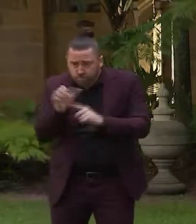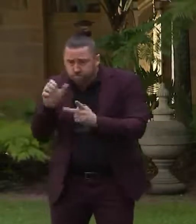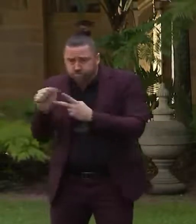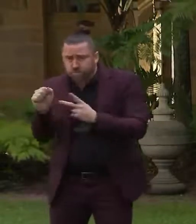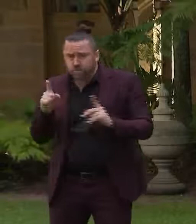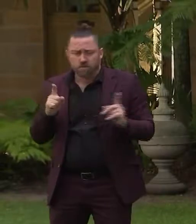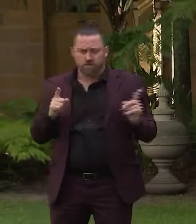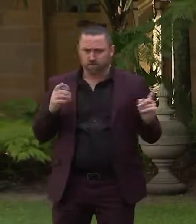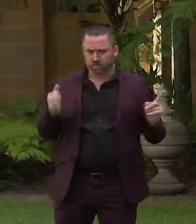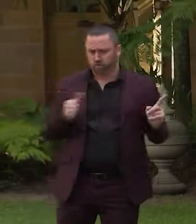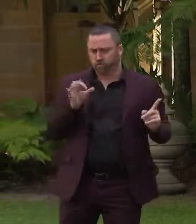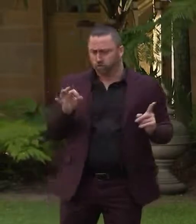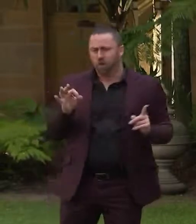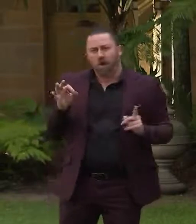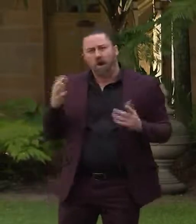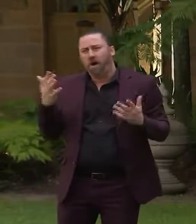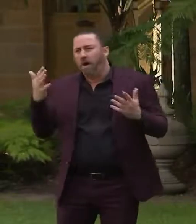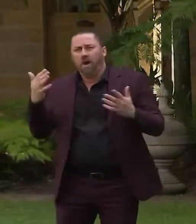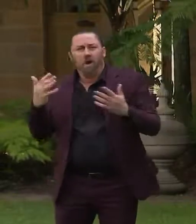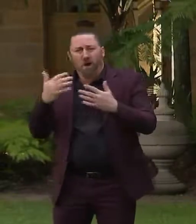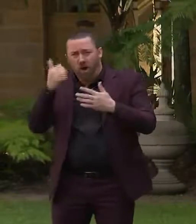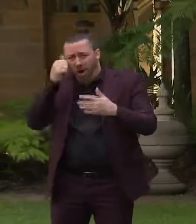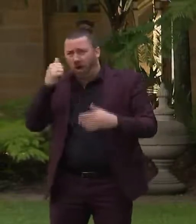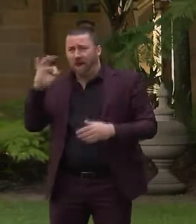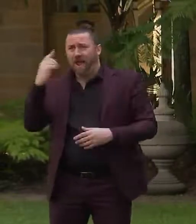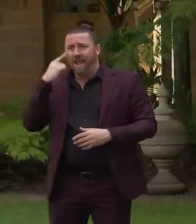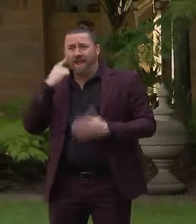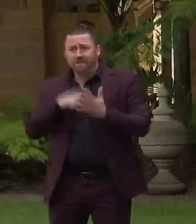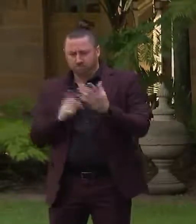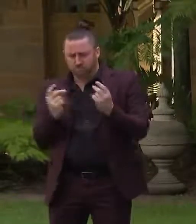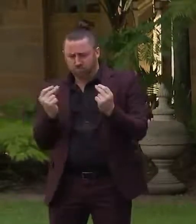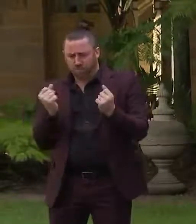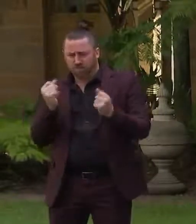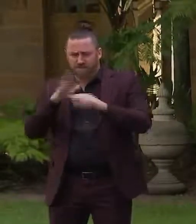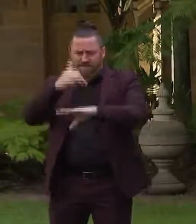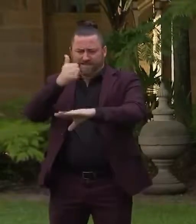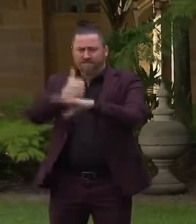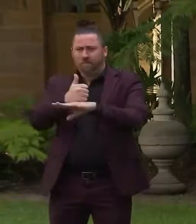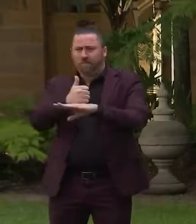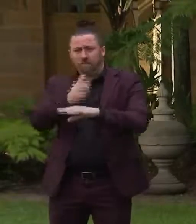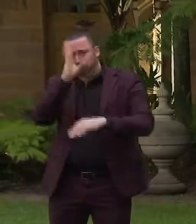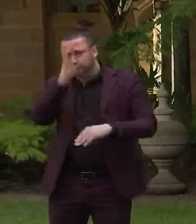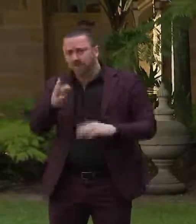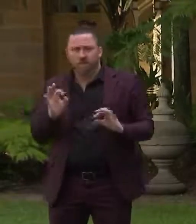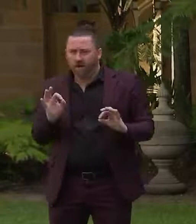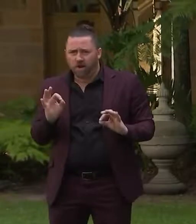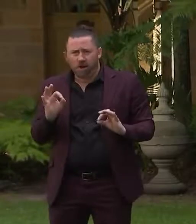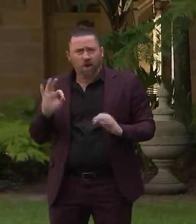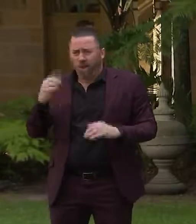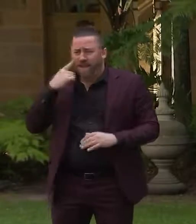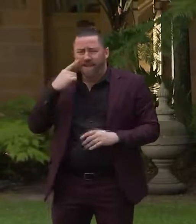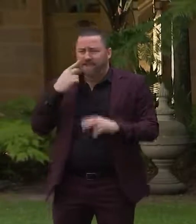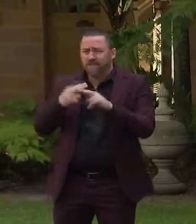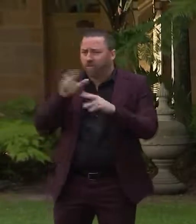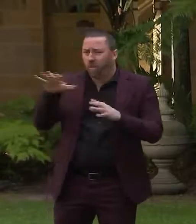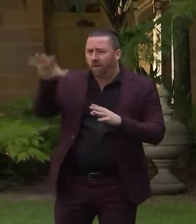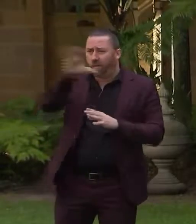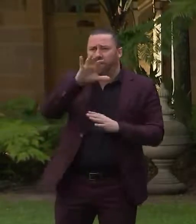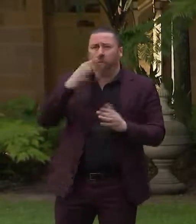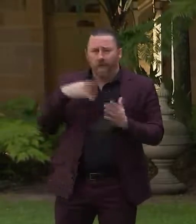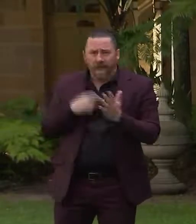be, but we're working with them. There's a lot of pressure on our hospital and health services and on our fever clinics, so we're